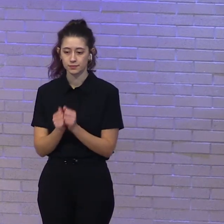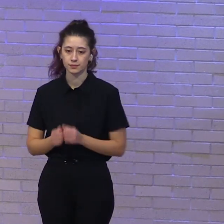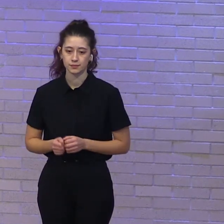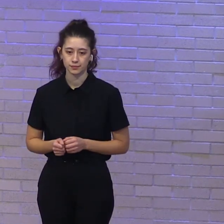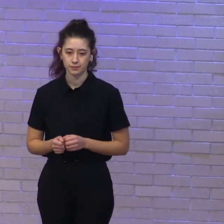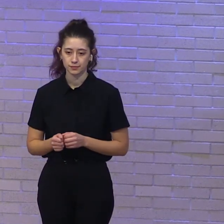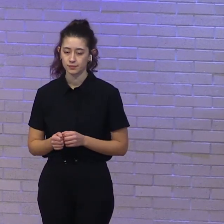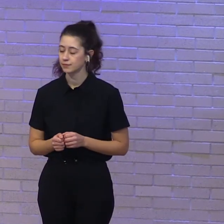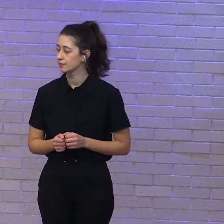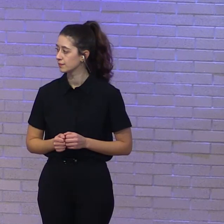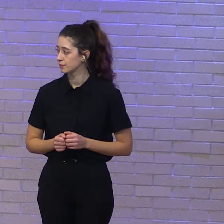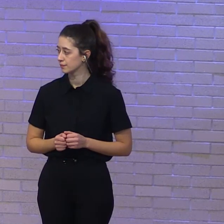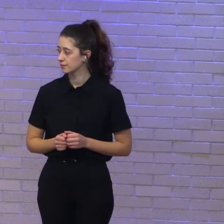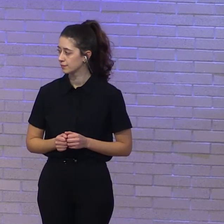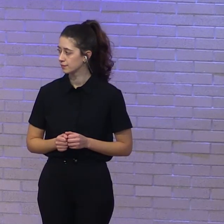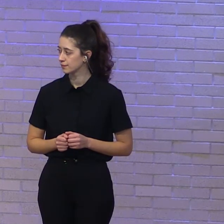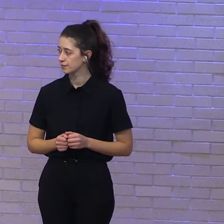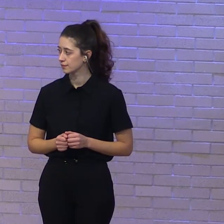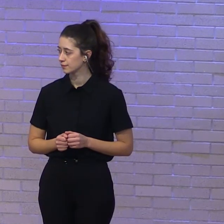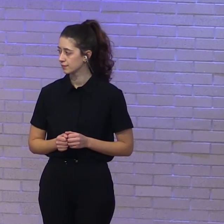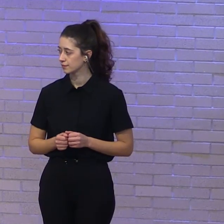Back to the present,